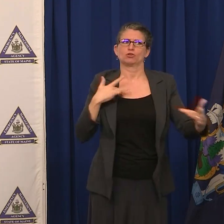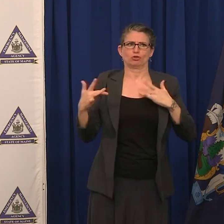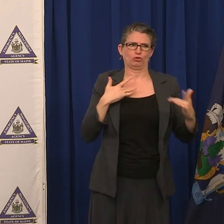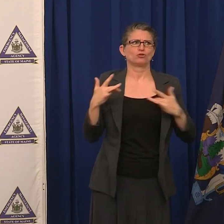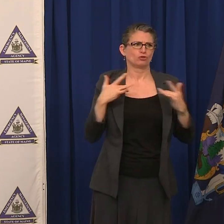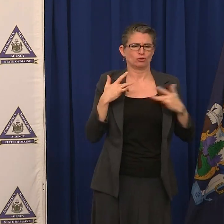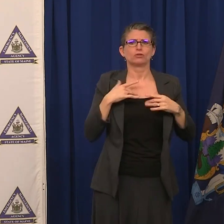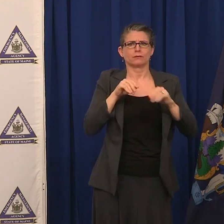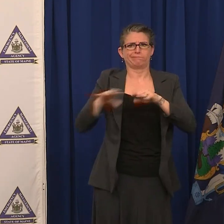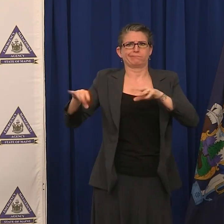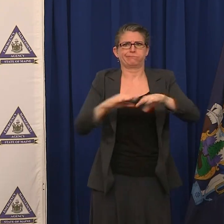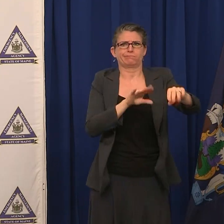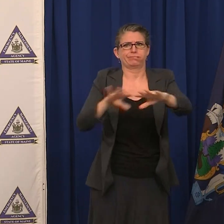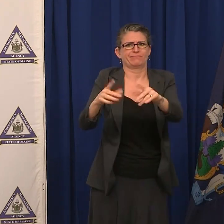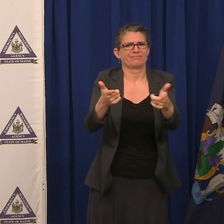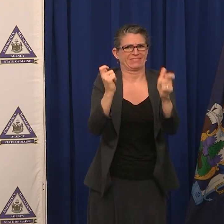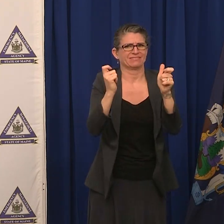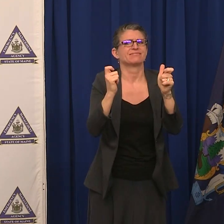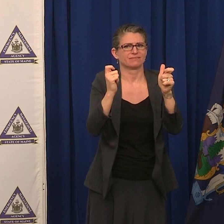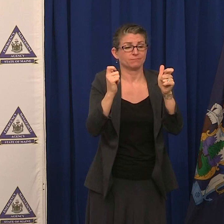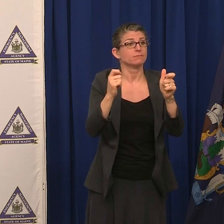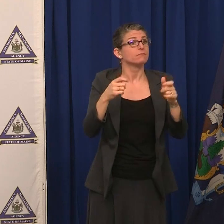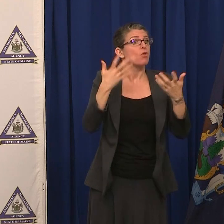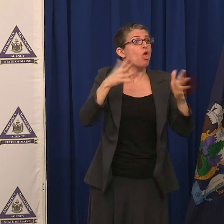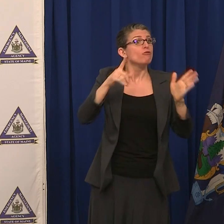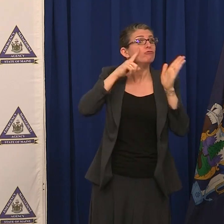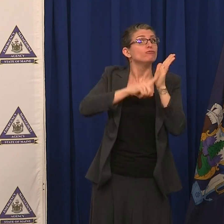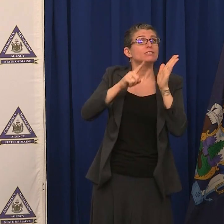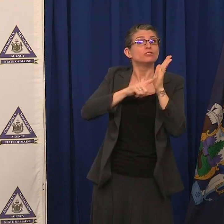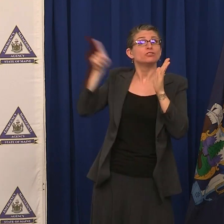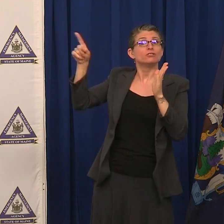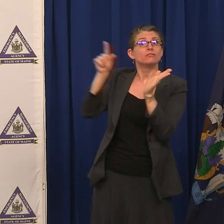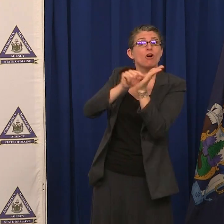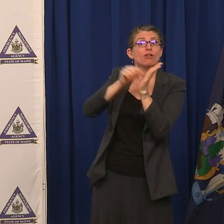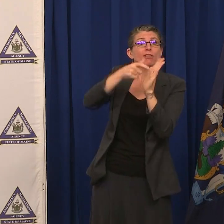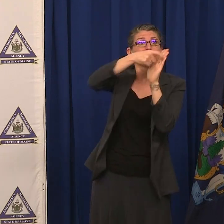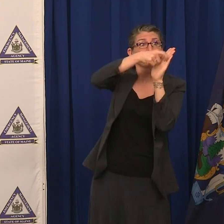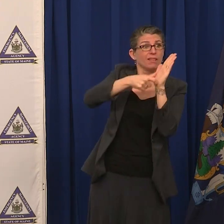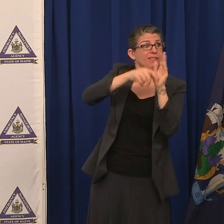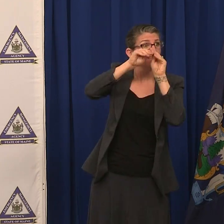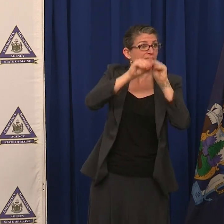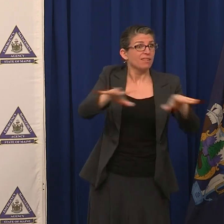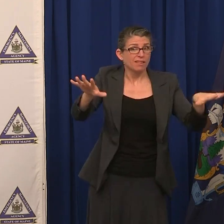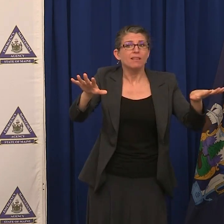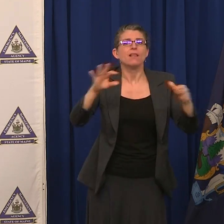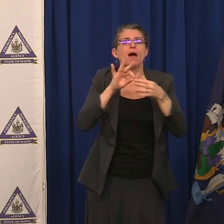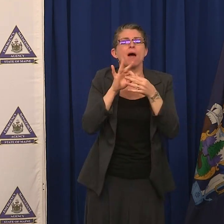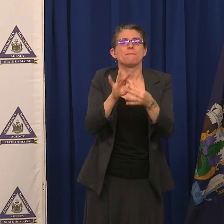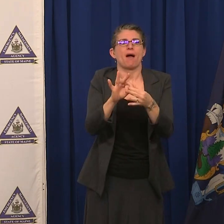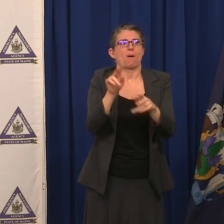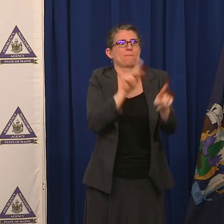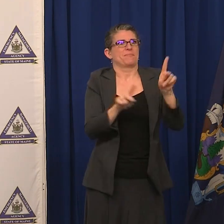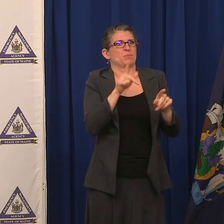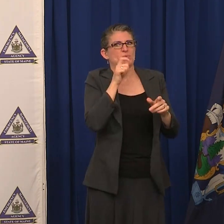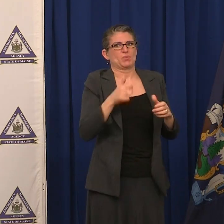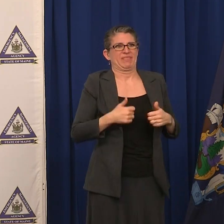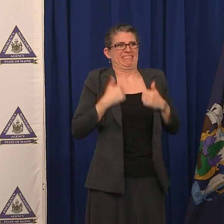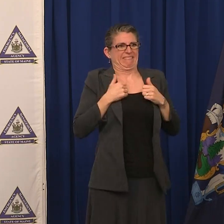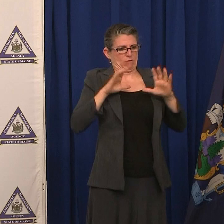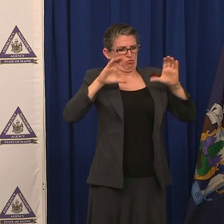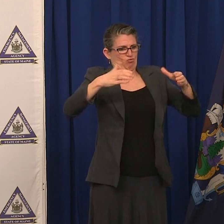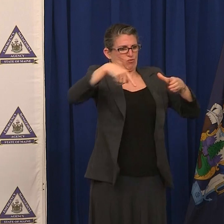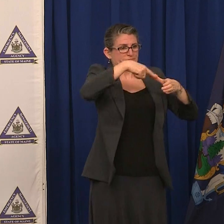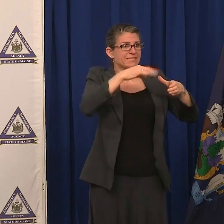discussing the particular risk of COVID-19 for individuals in these congregate settings. And by congregate